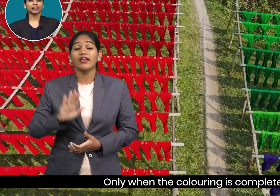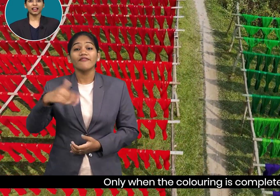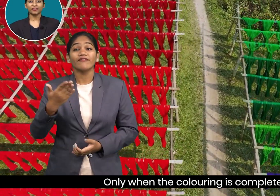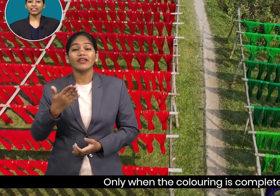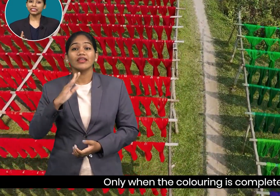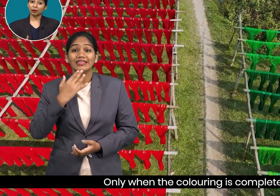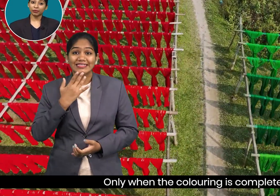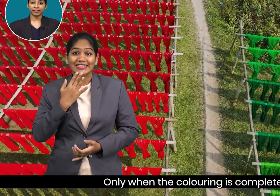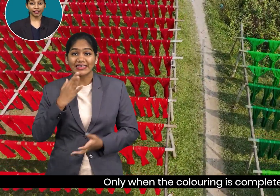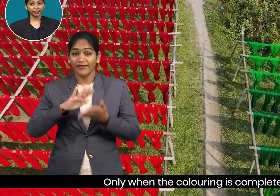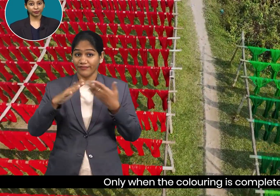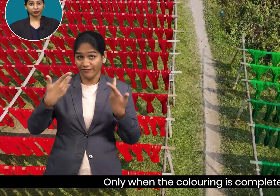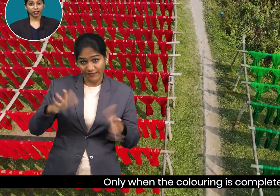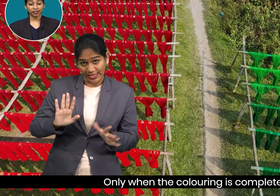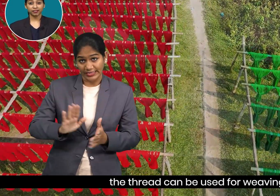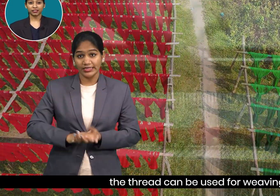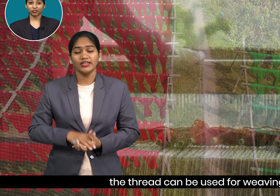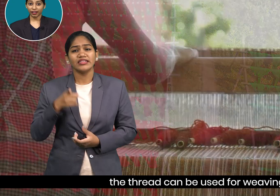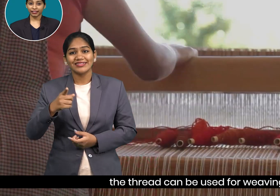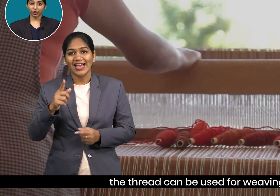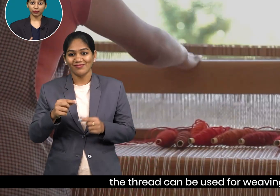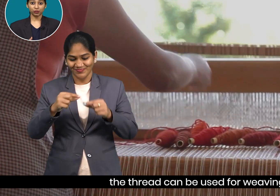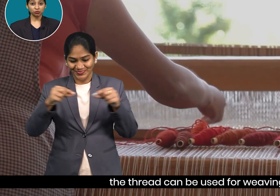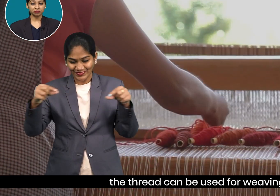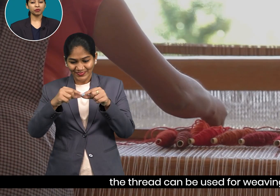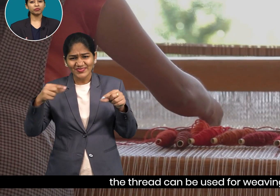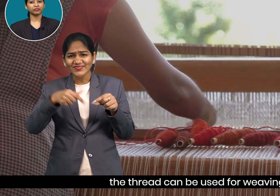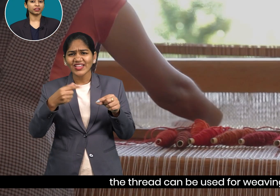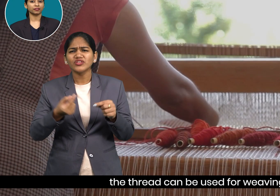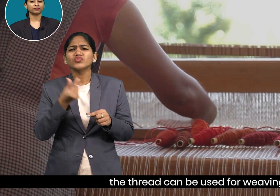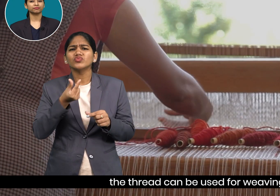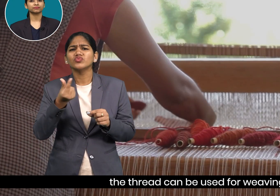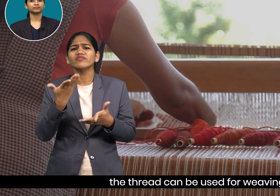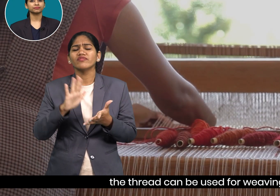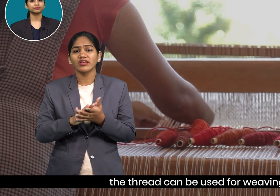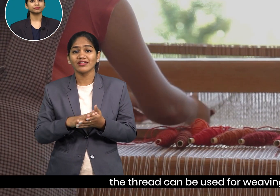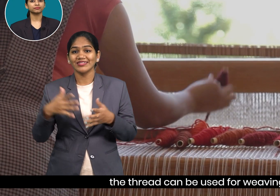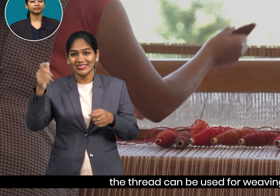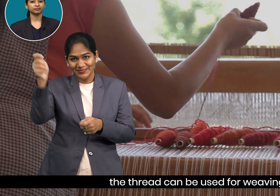Only when the coloring is completed, the thread can be used for weaving.